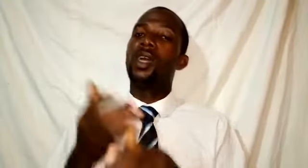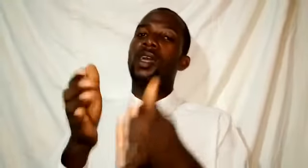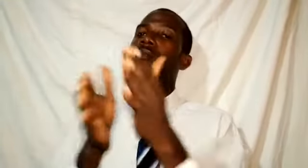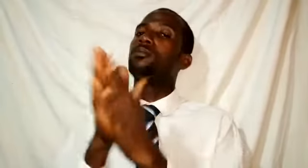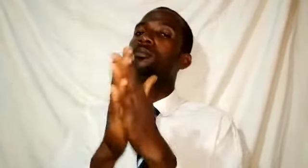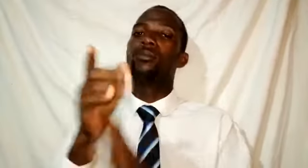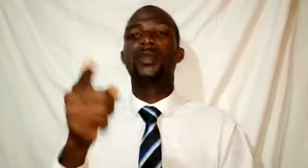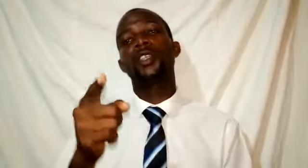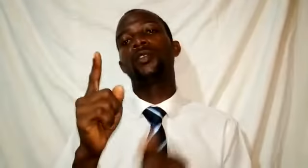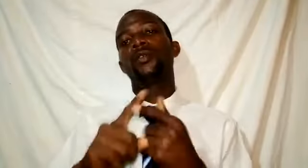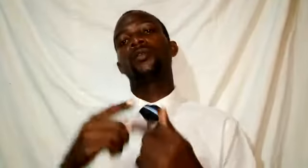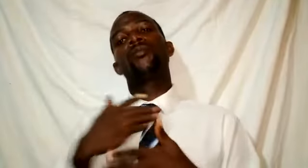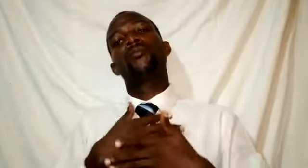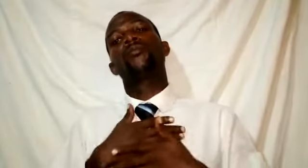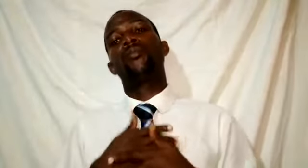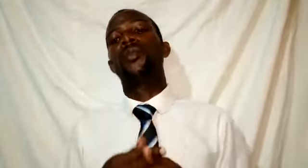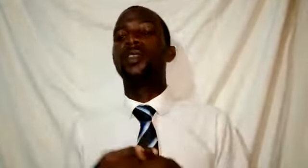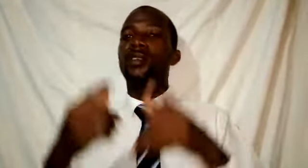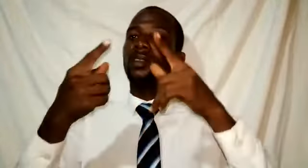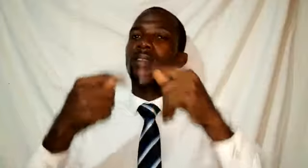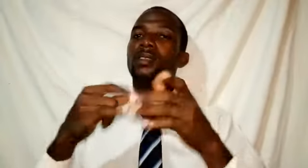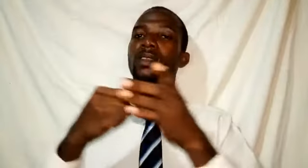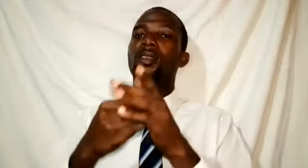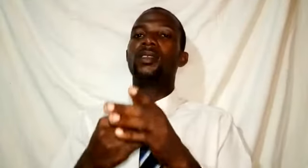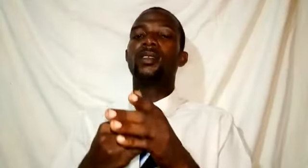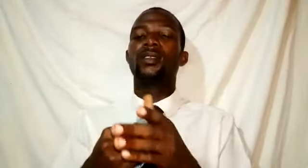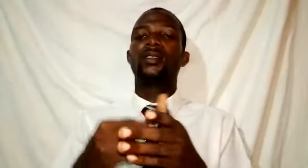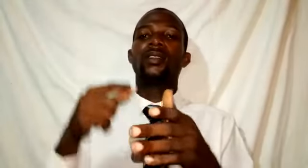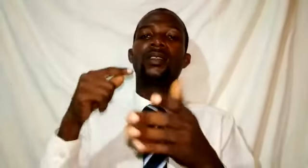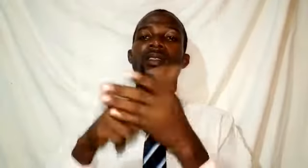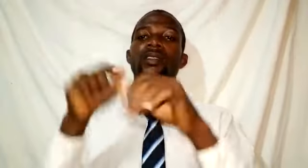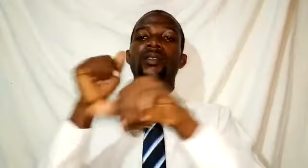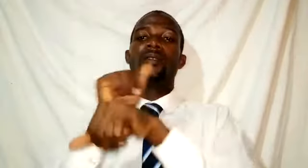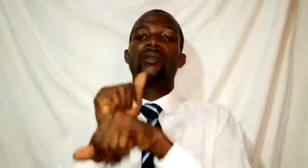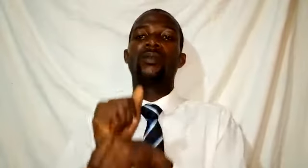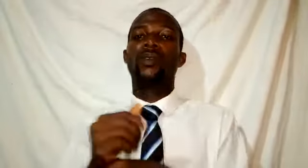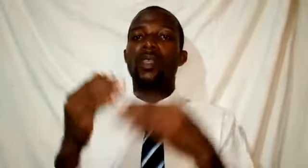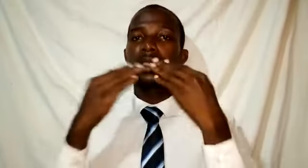to please solve the exercises. Thank you.